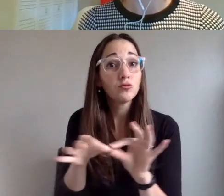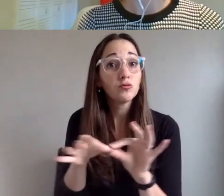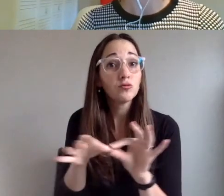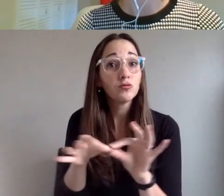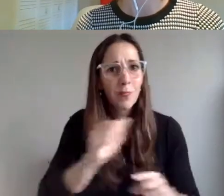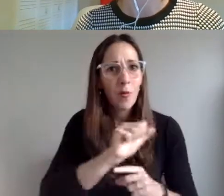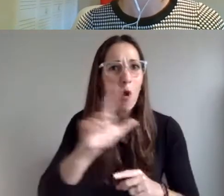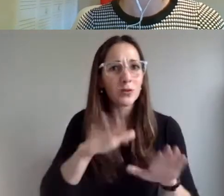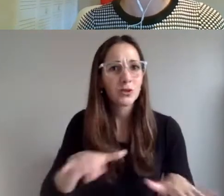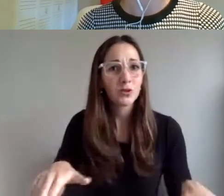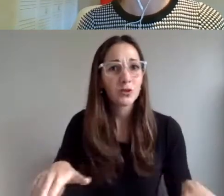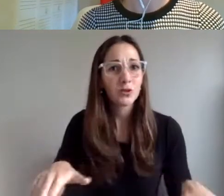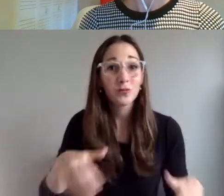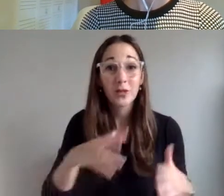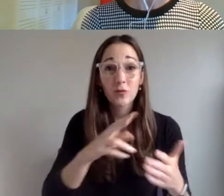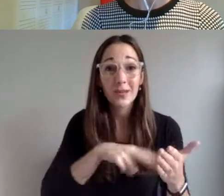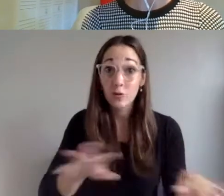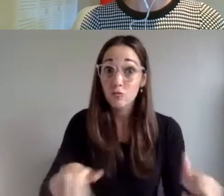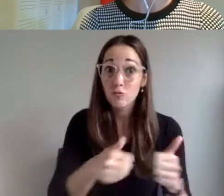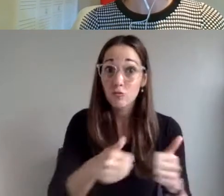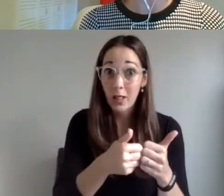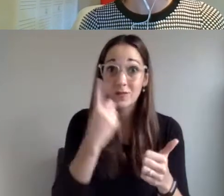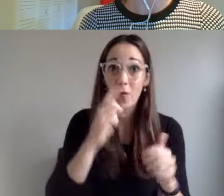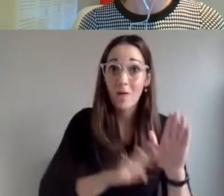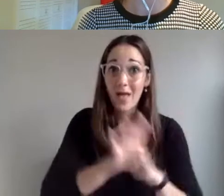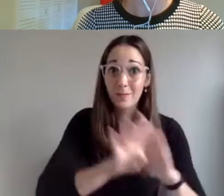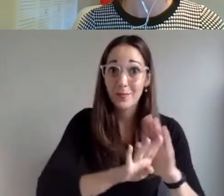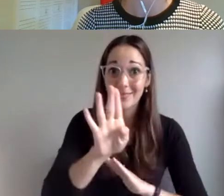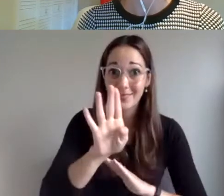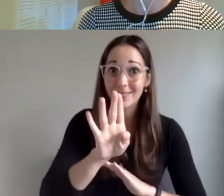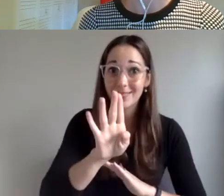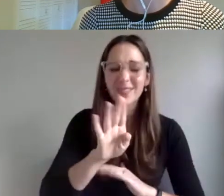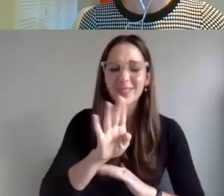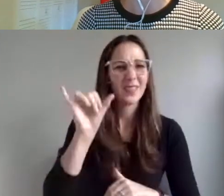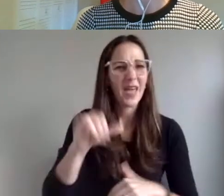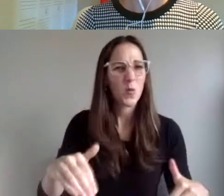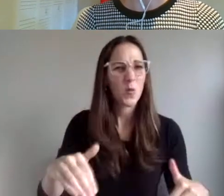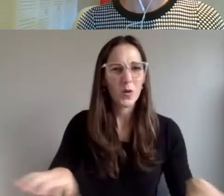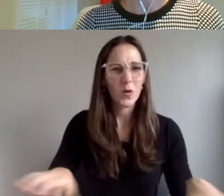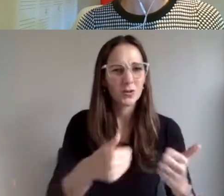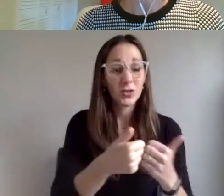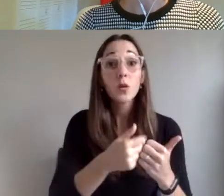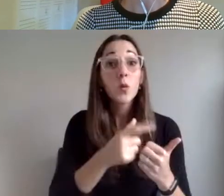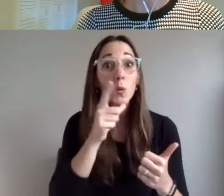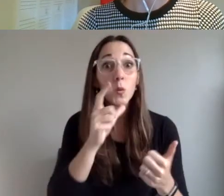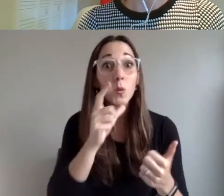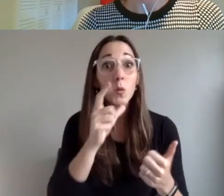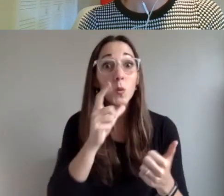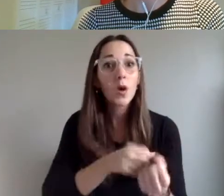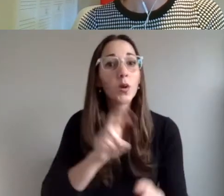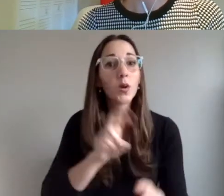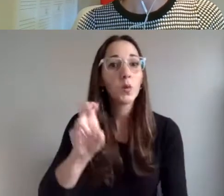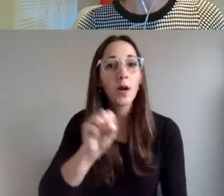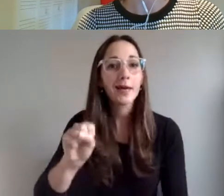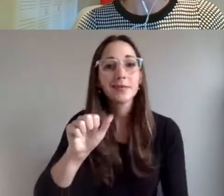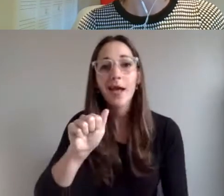Grand Challenge for Development, which is a grand challenge that is being supported by USAID, World Vision,